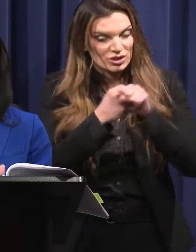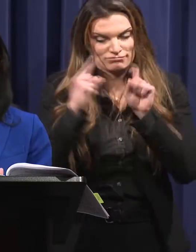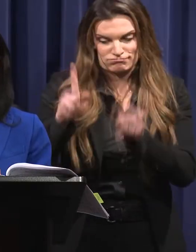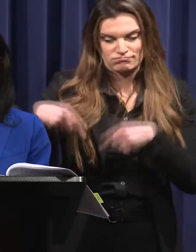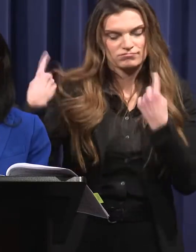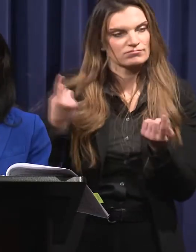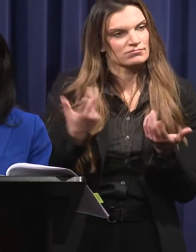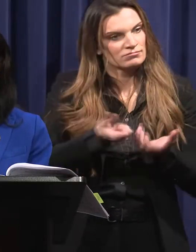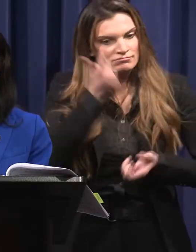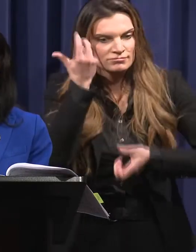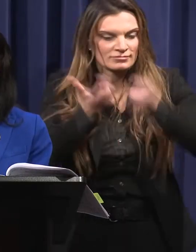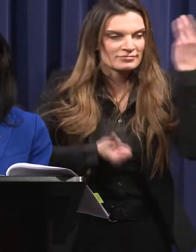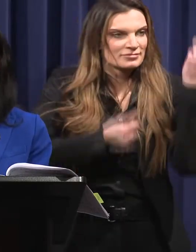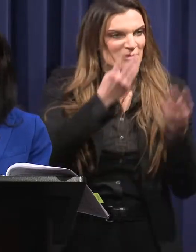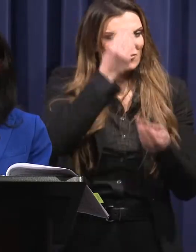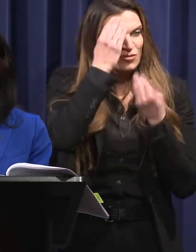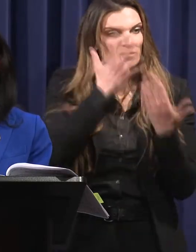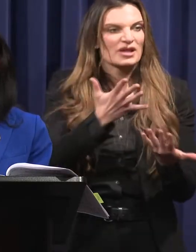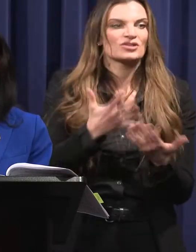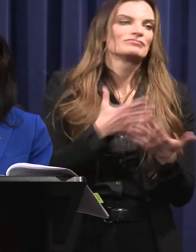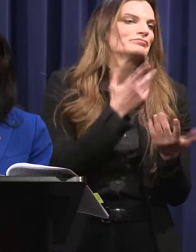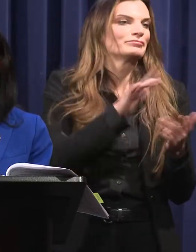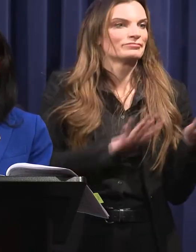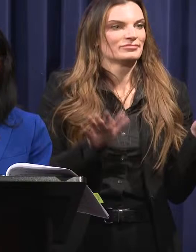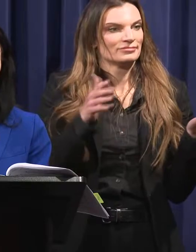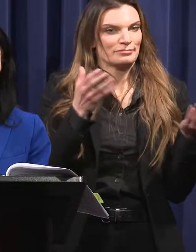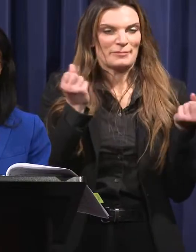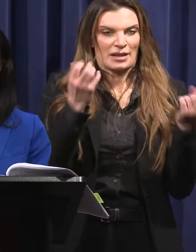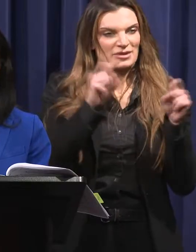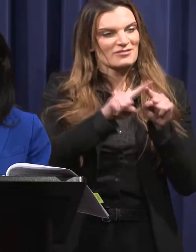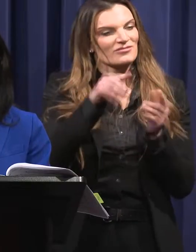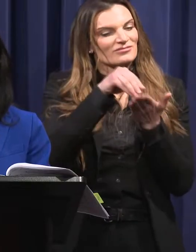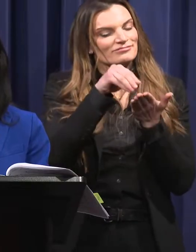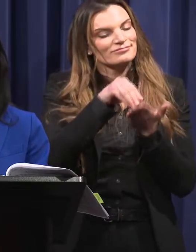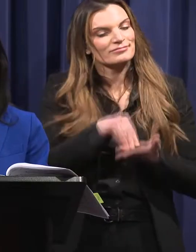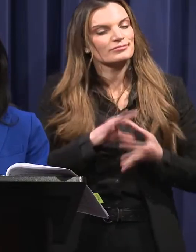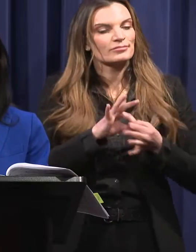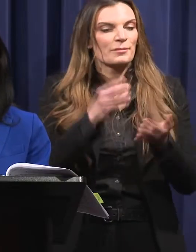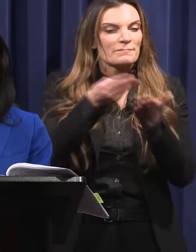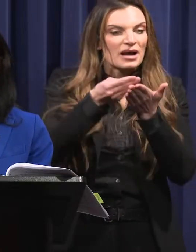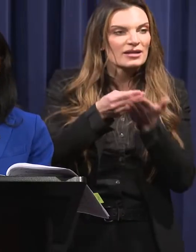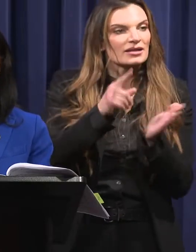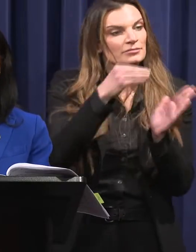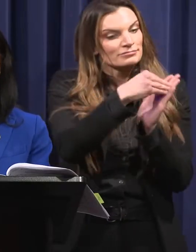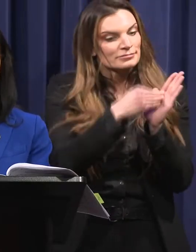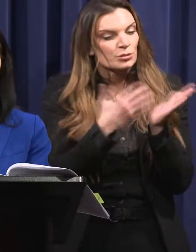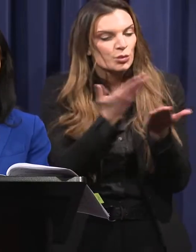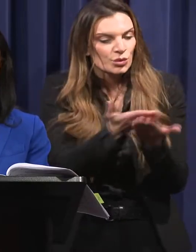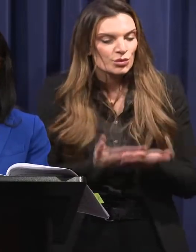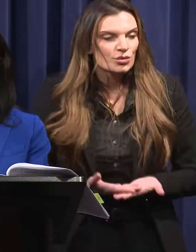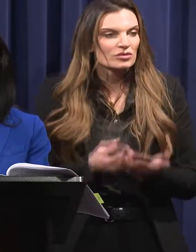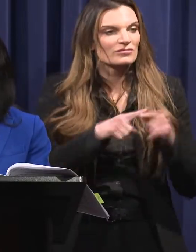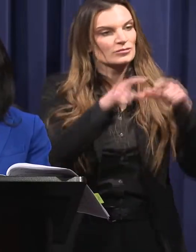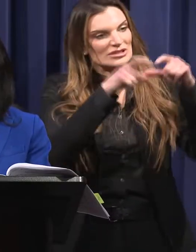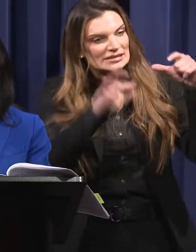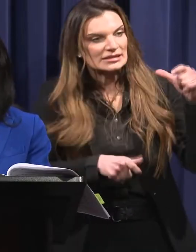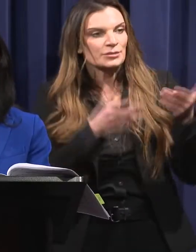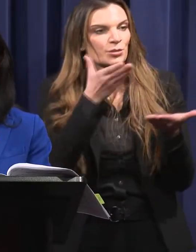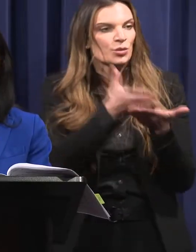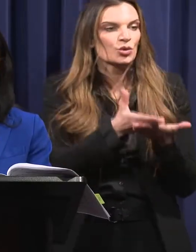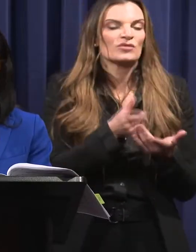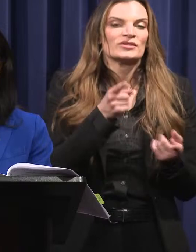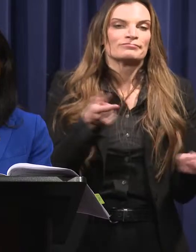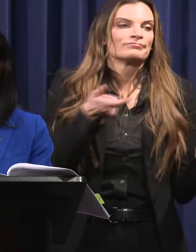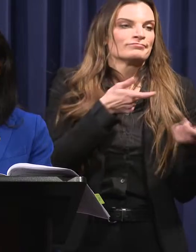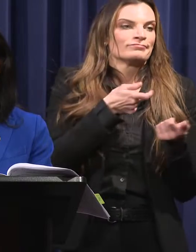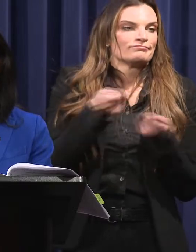included the untangling of tens of thousands of financial records, receipts, emails, and years of communications